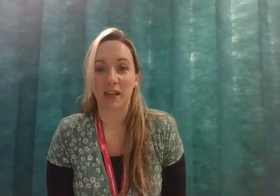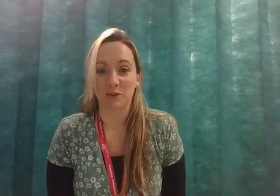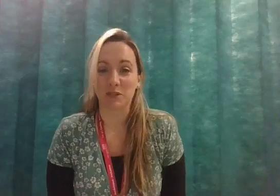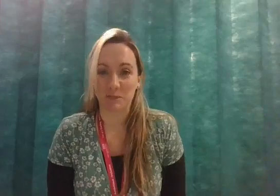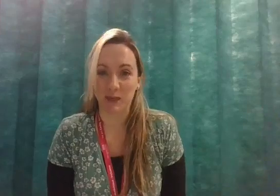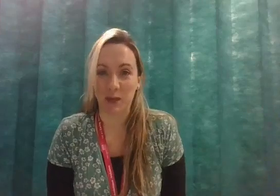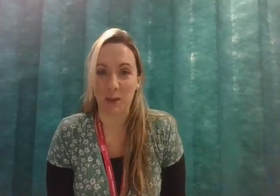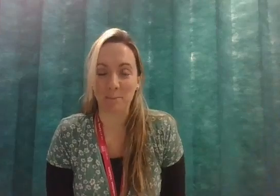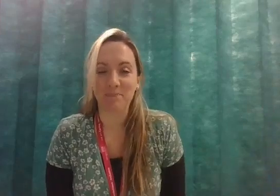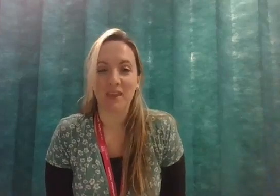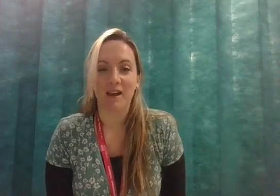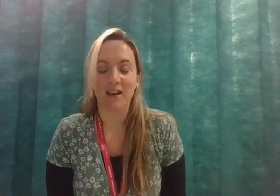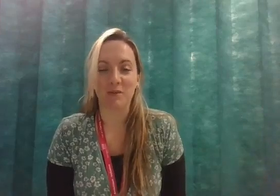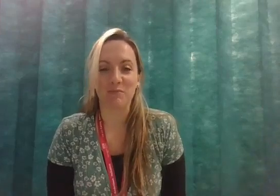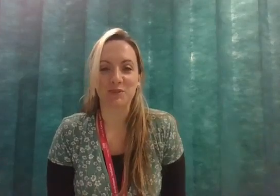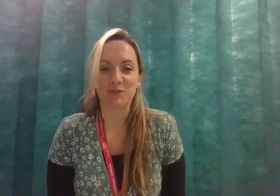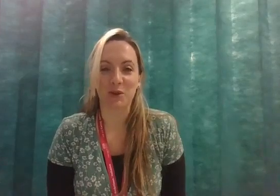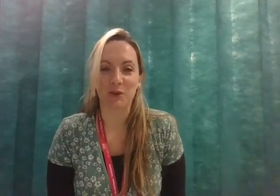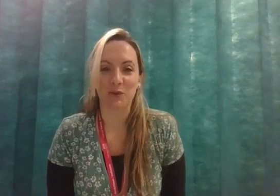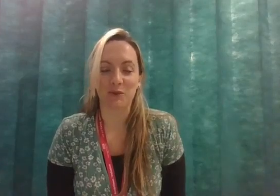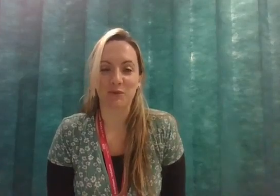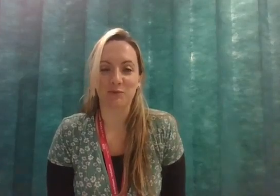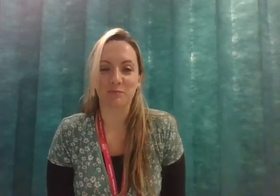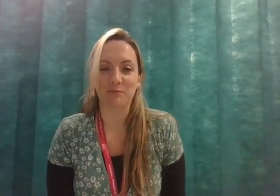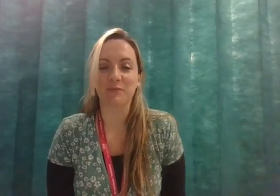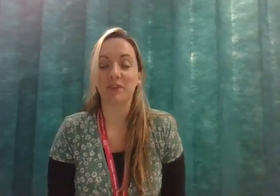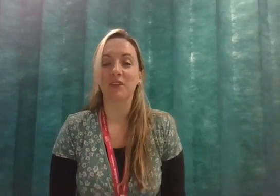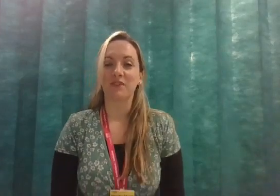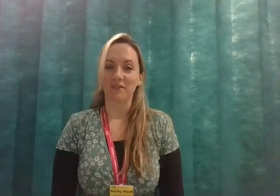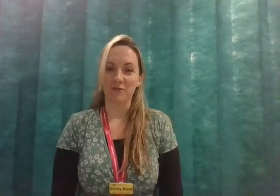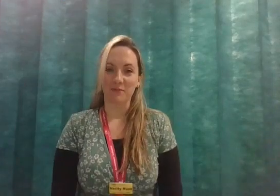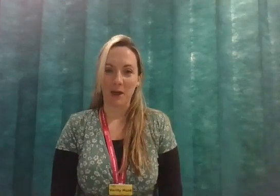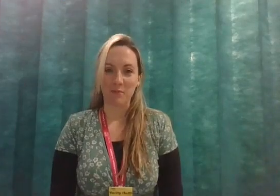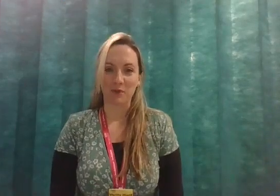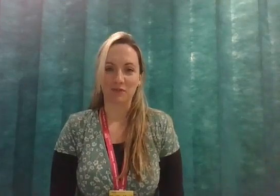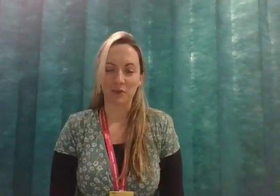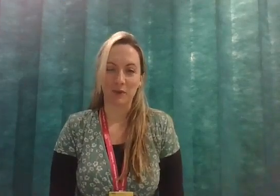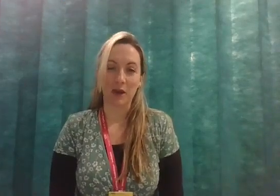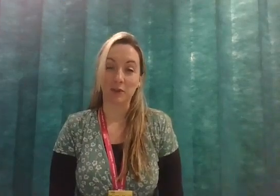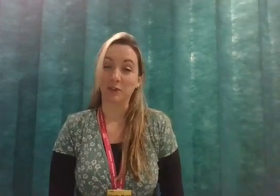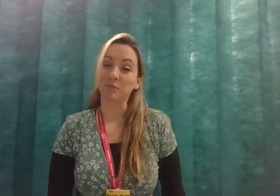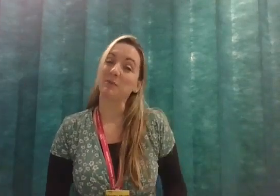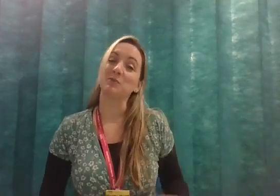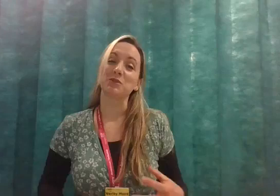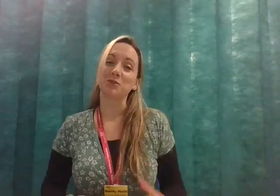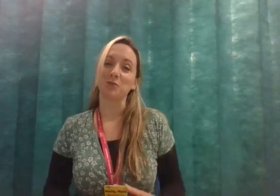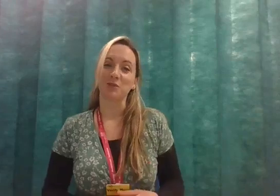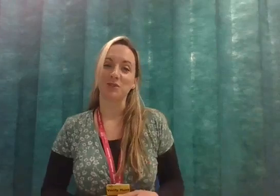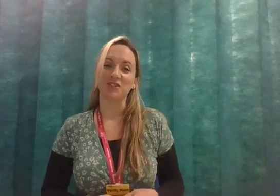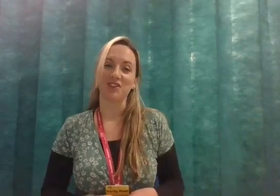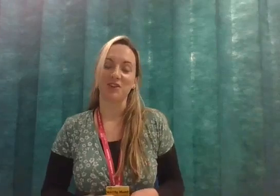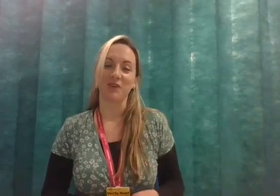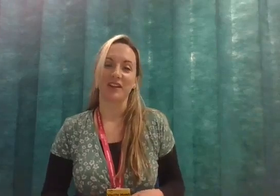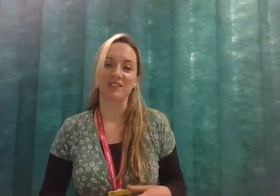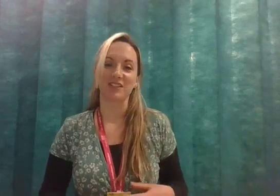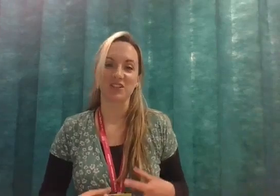language speaker. So think of it from that point of view and how you like people to talk to you and to